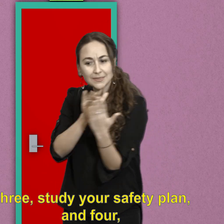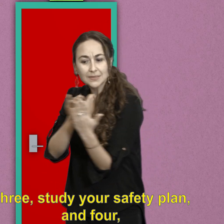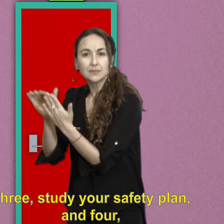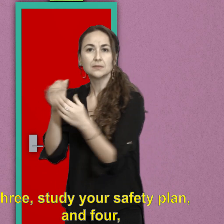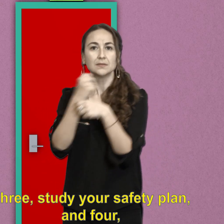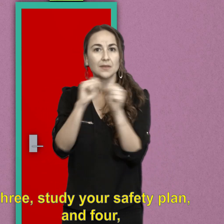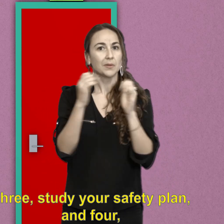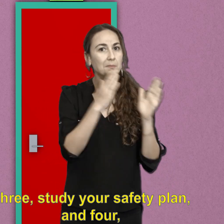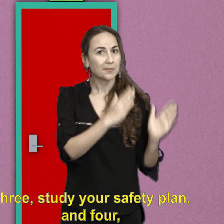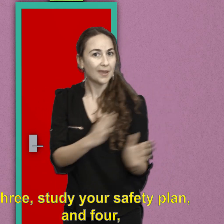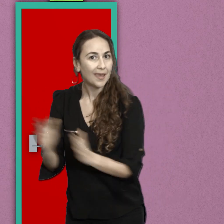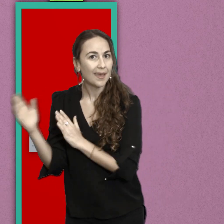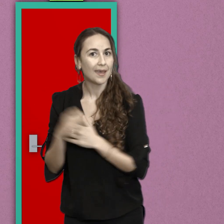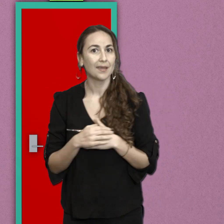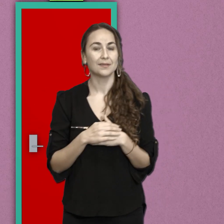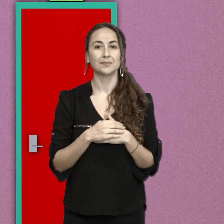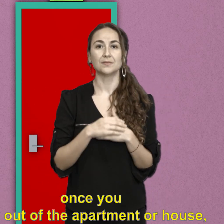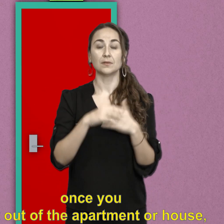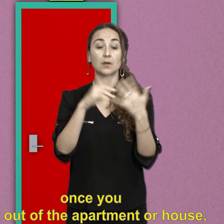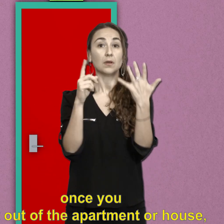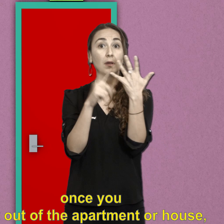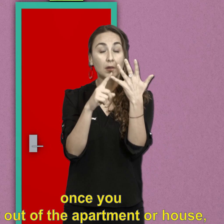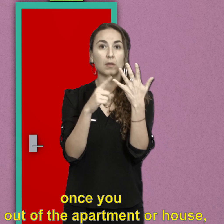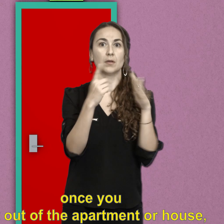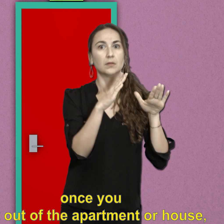safety plan. And 4. Once you get out of the apartment or house,